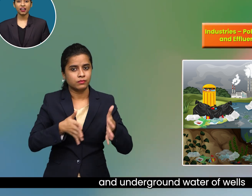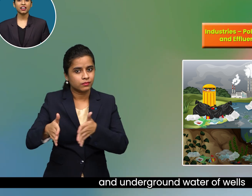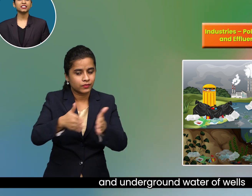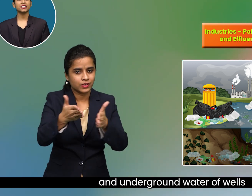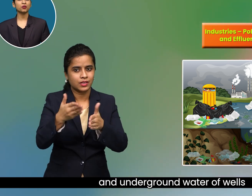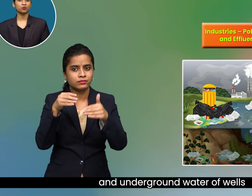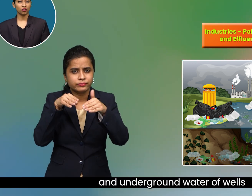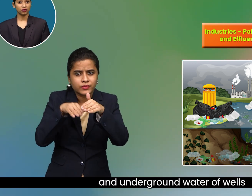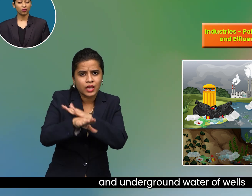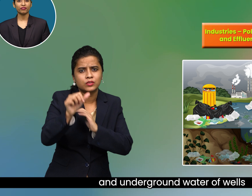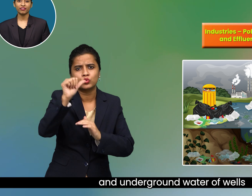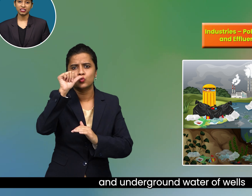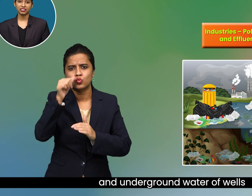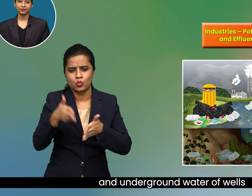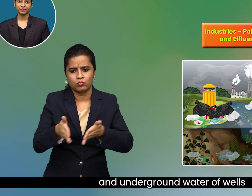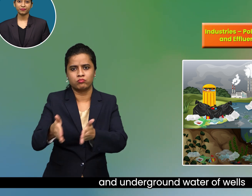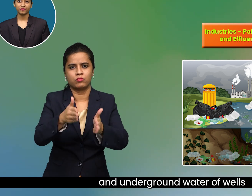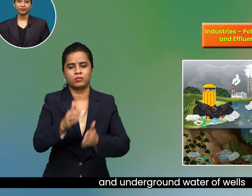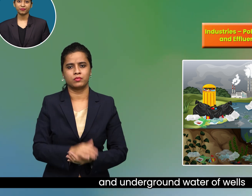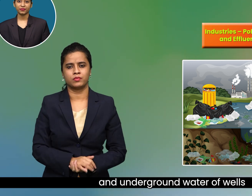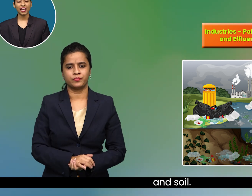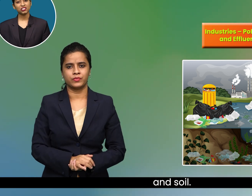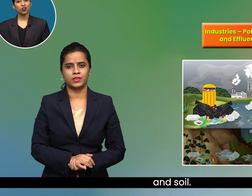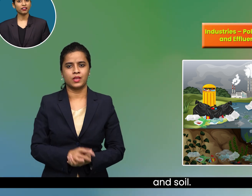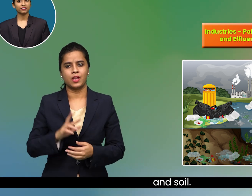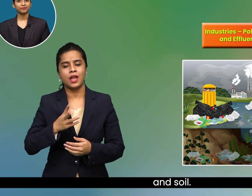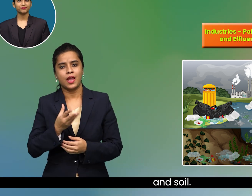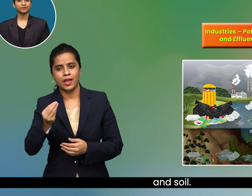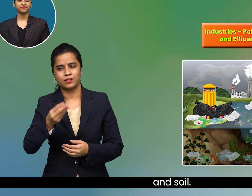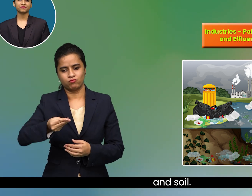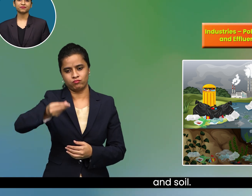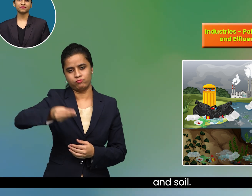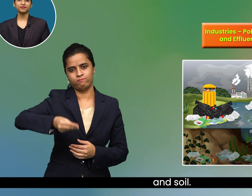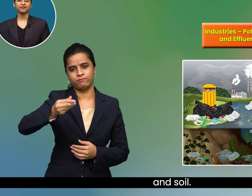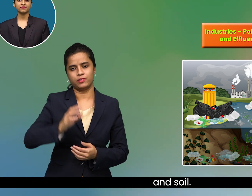and underground water of wells, and soil.